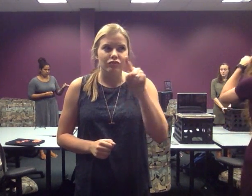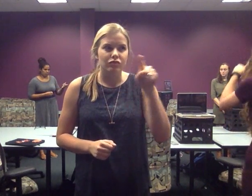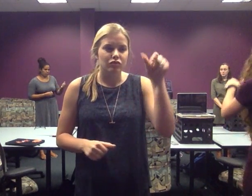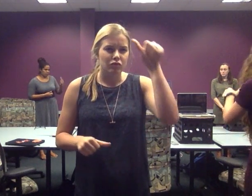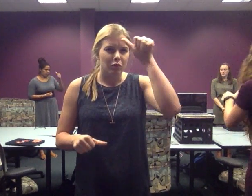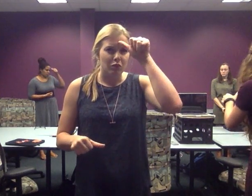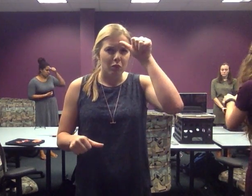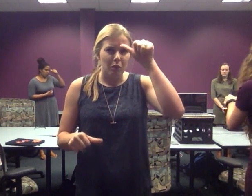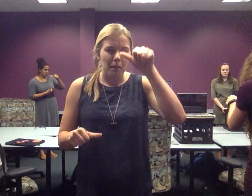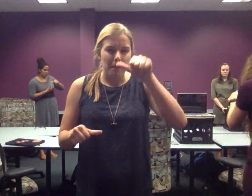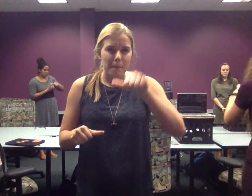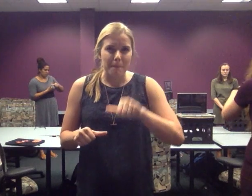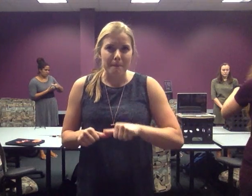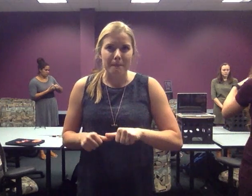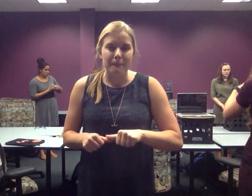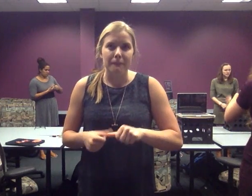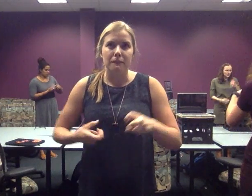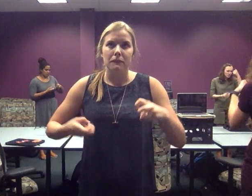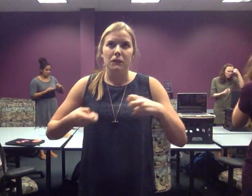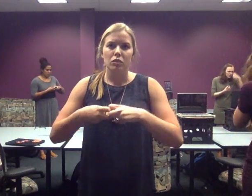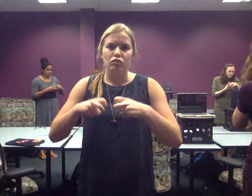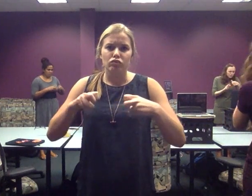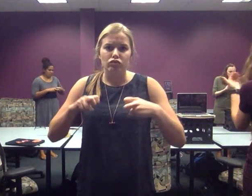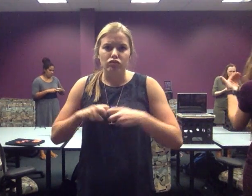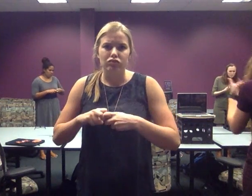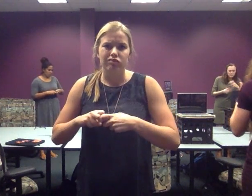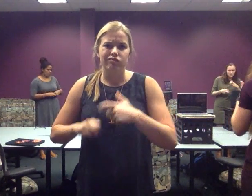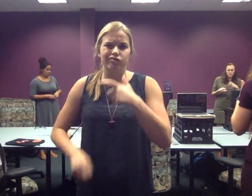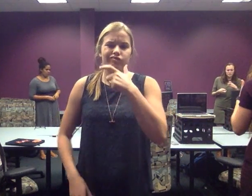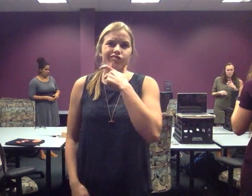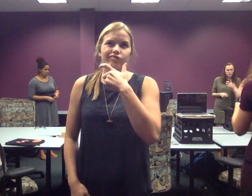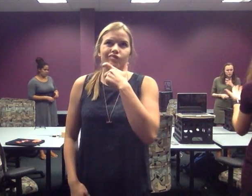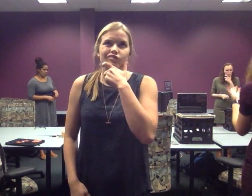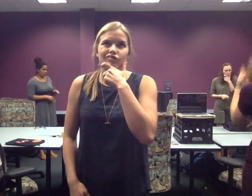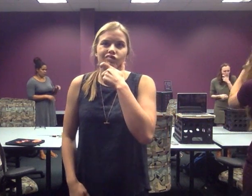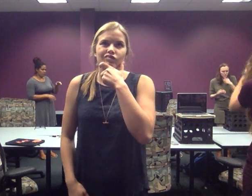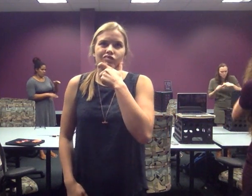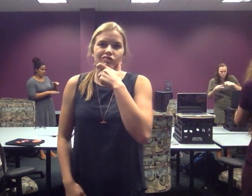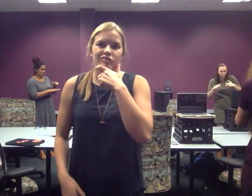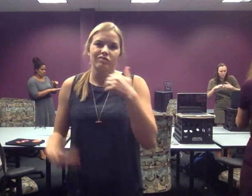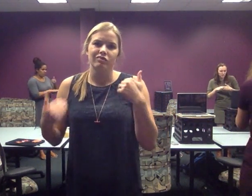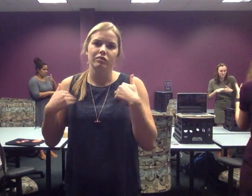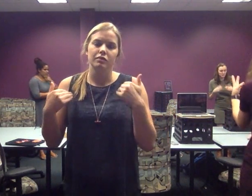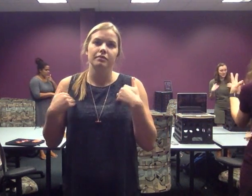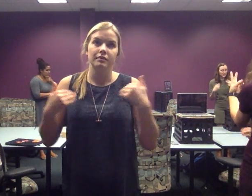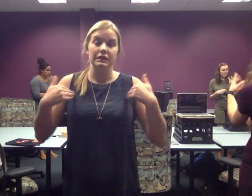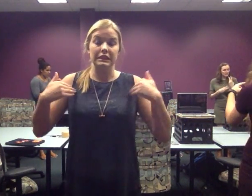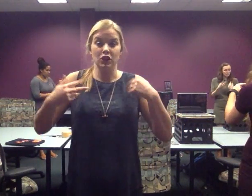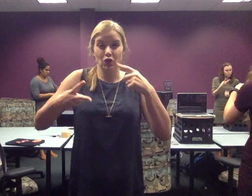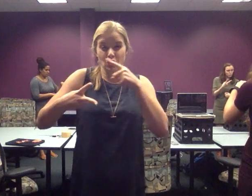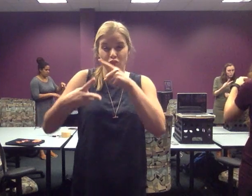a problem that Great Britain was having in the war? They had 2 major problems. Nick?